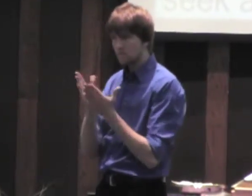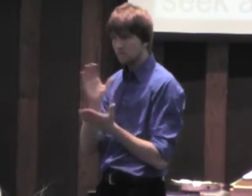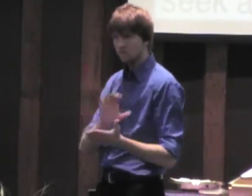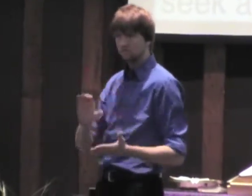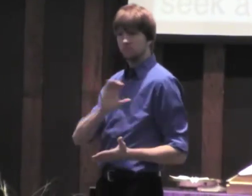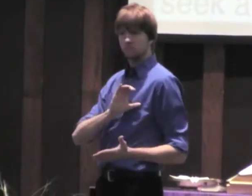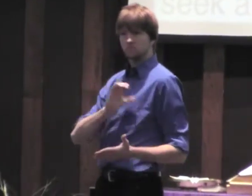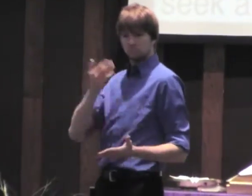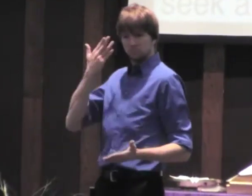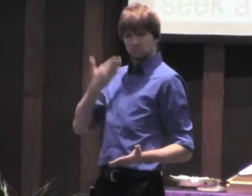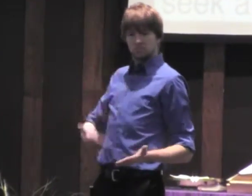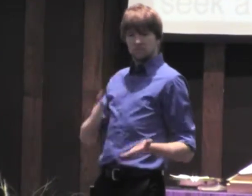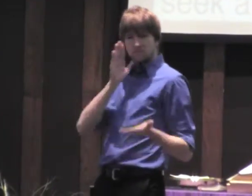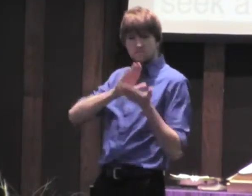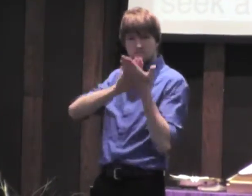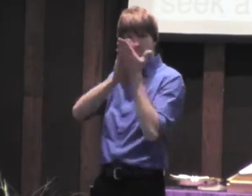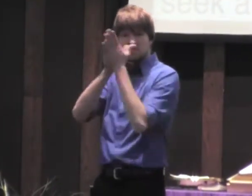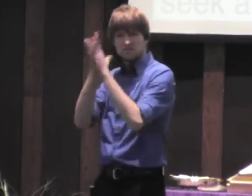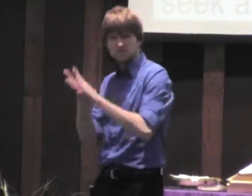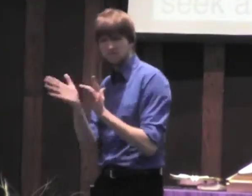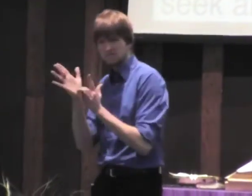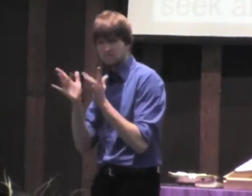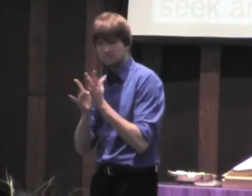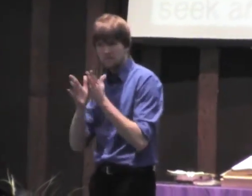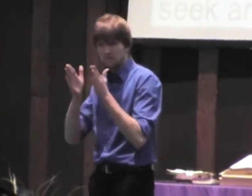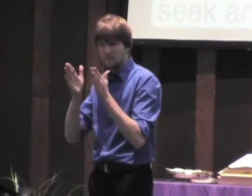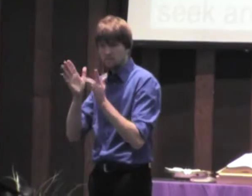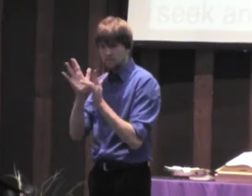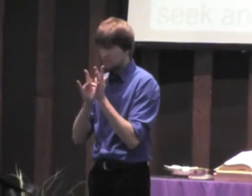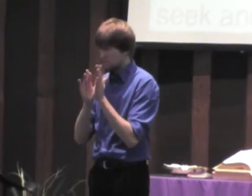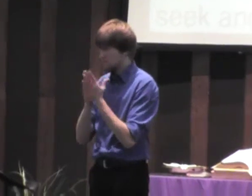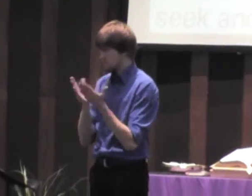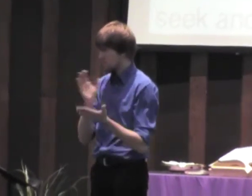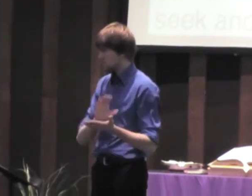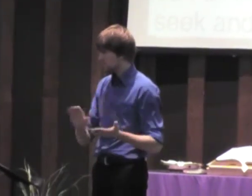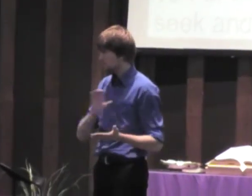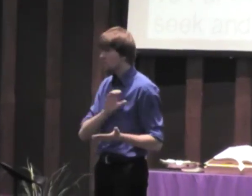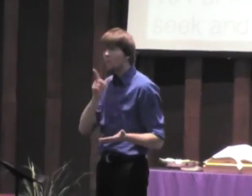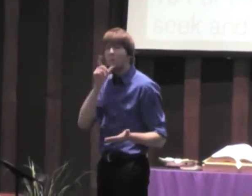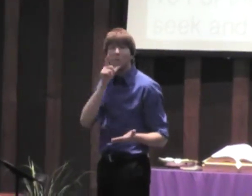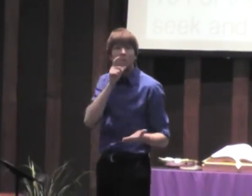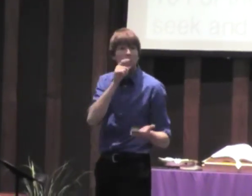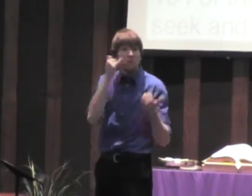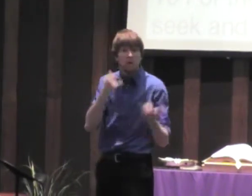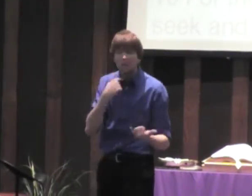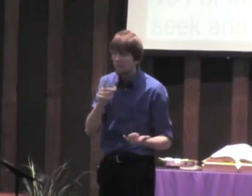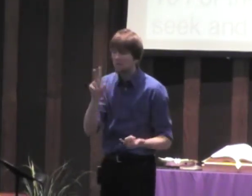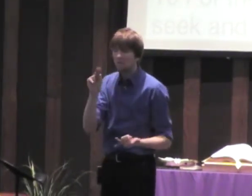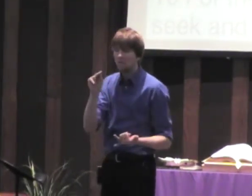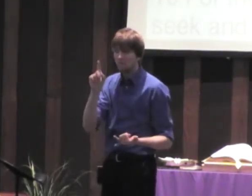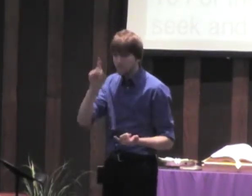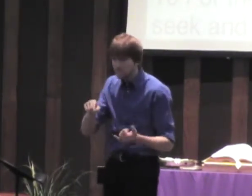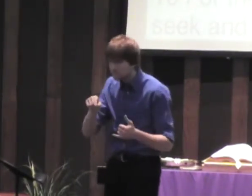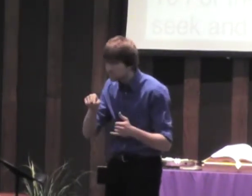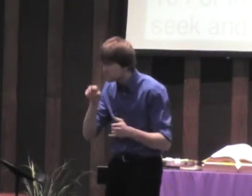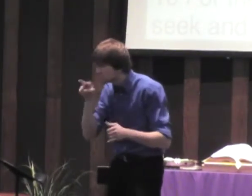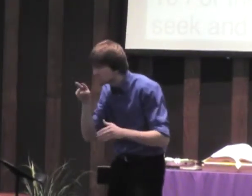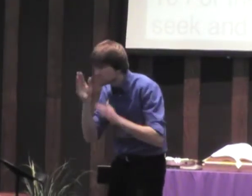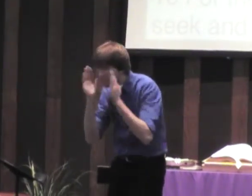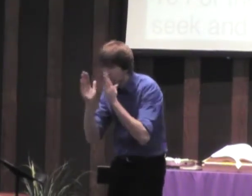My sermon today is going to be in character. I'm going to become the biblical character of, well, I'm